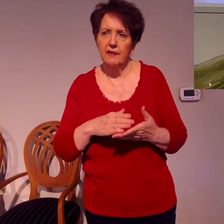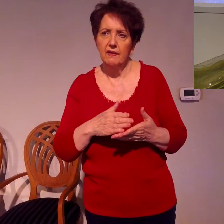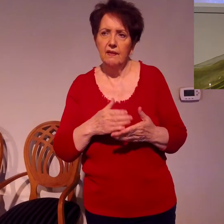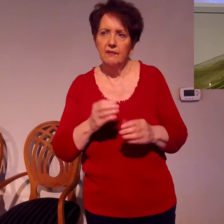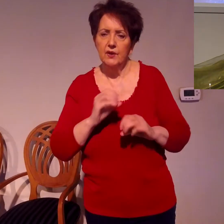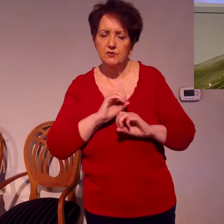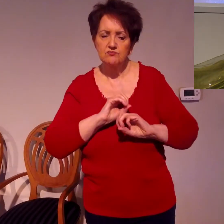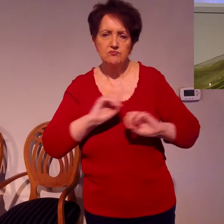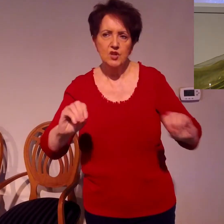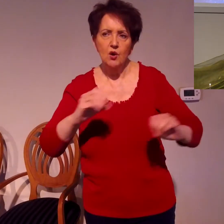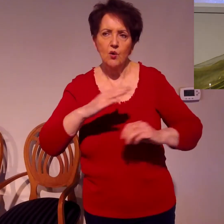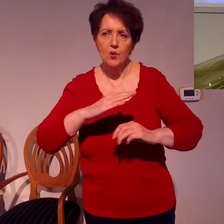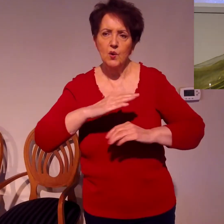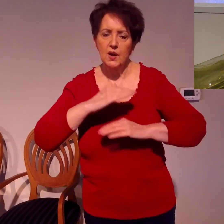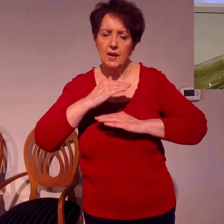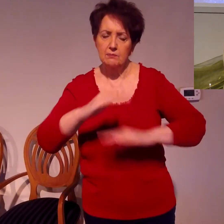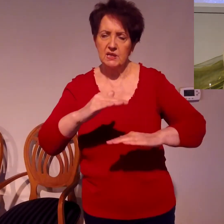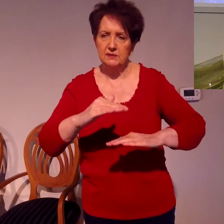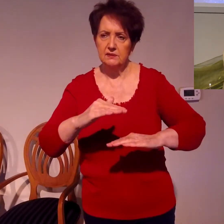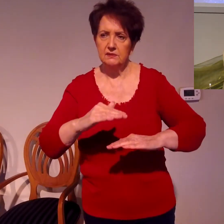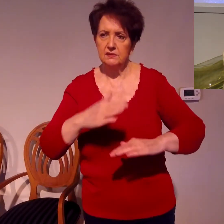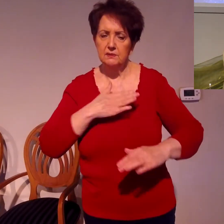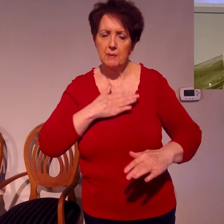no limit to my good.